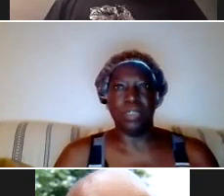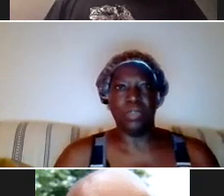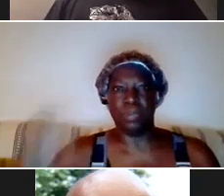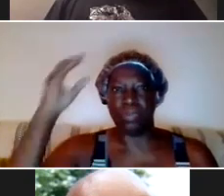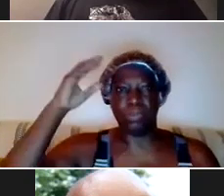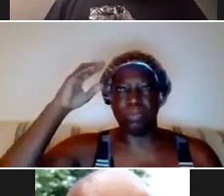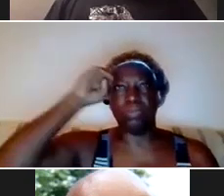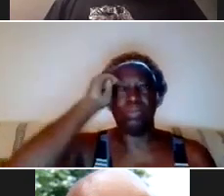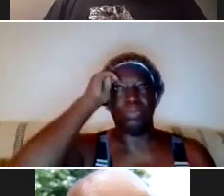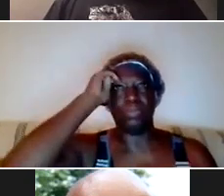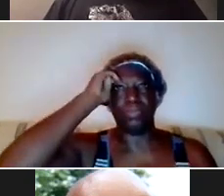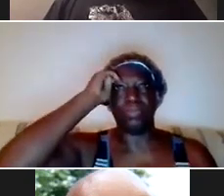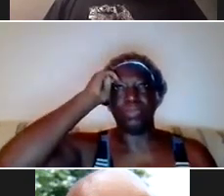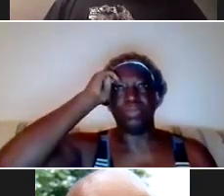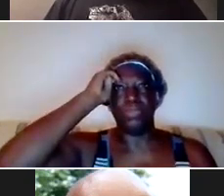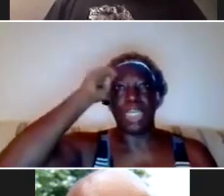So